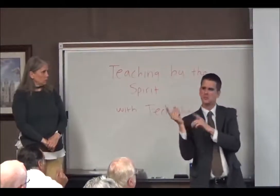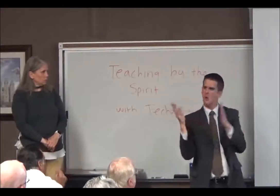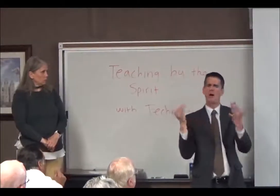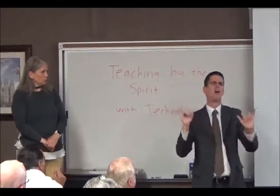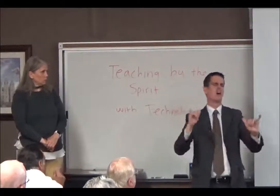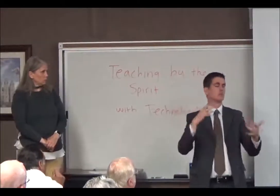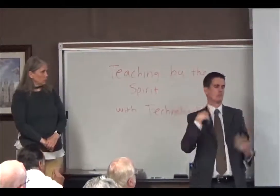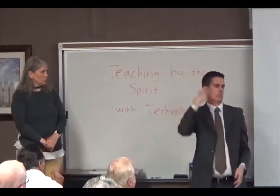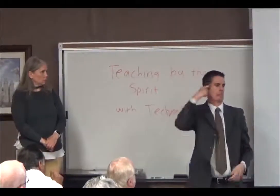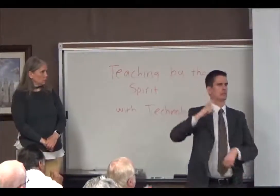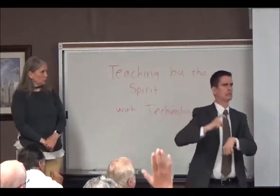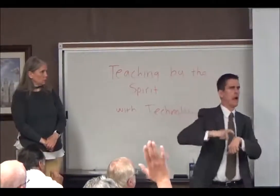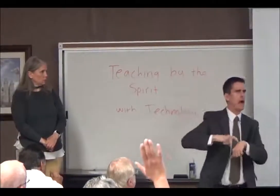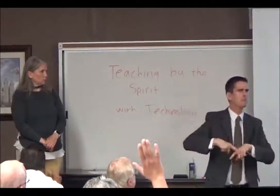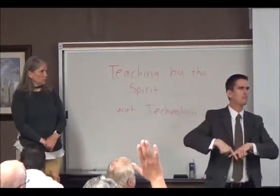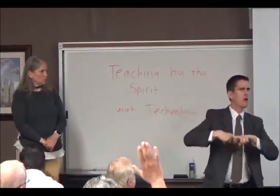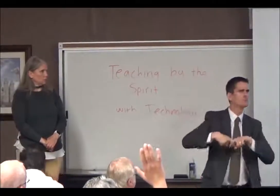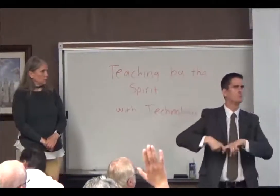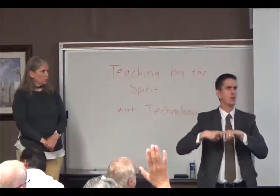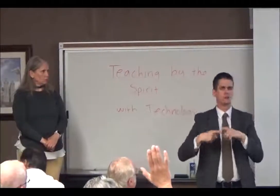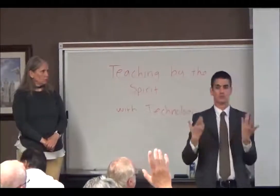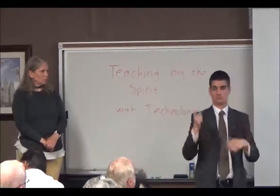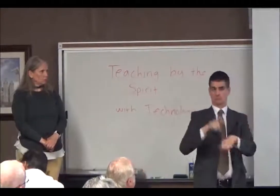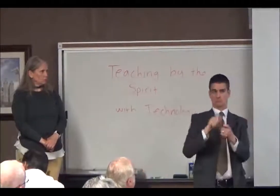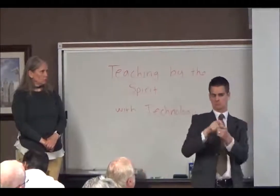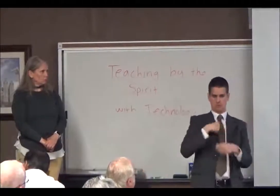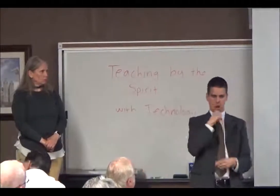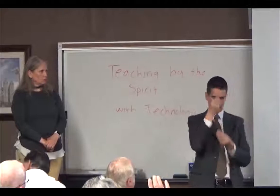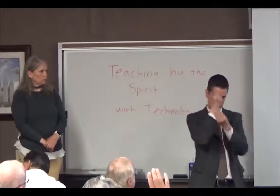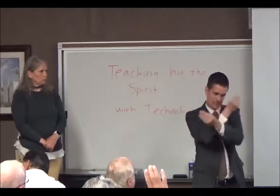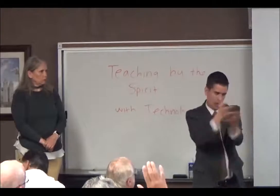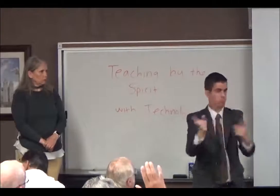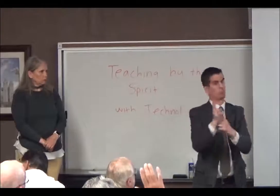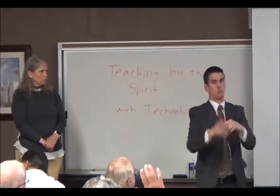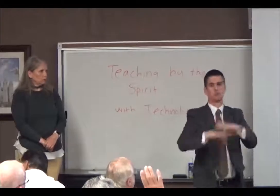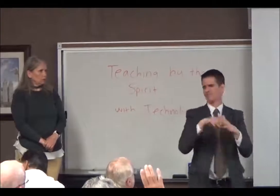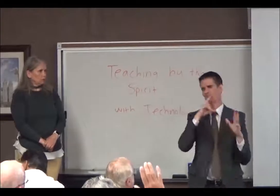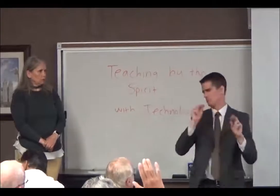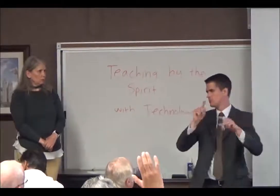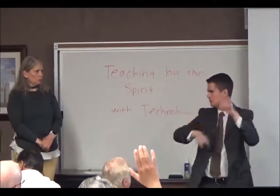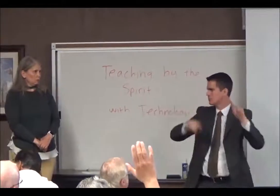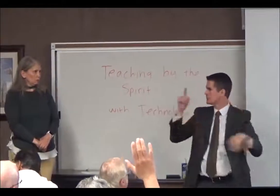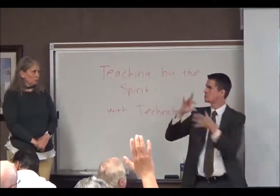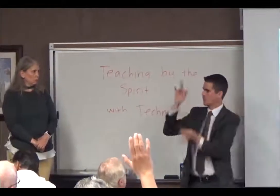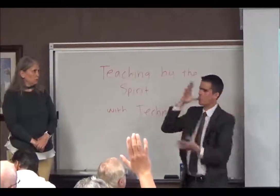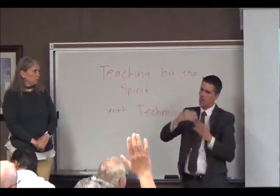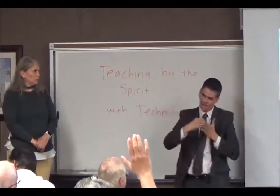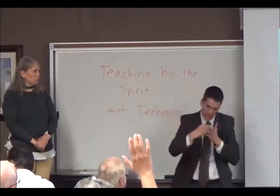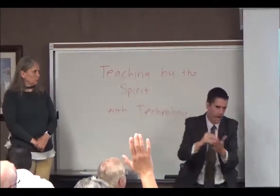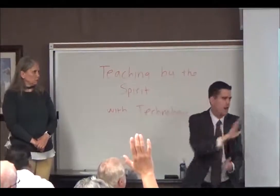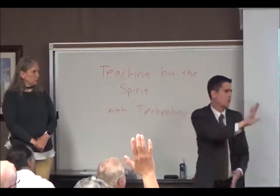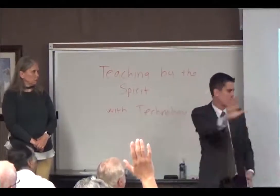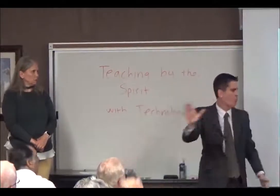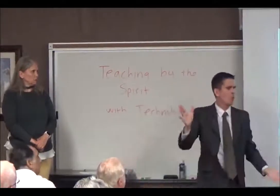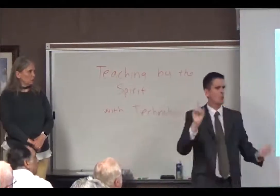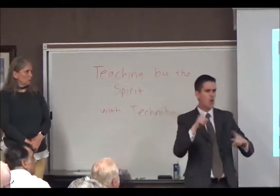minutes. You know, just thinking about time and stopping to discuss. I'm not going to tell you 2 minutes. I'm not going to tell you. The spirit will guide